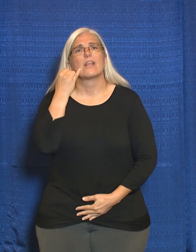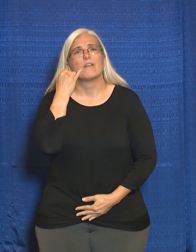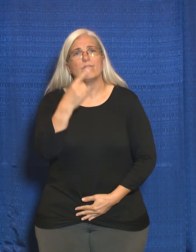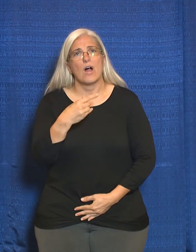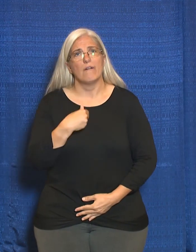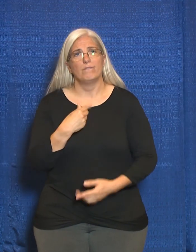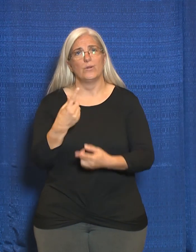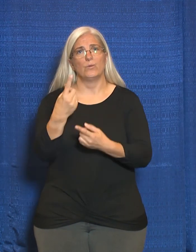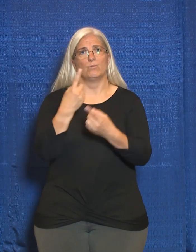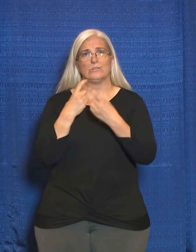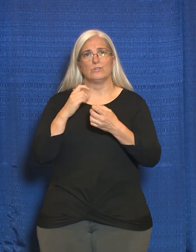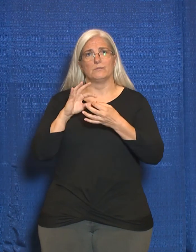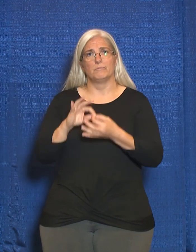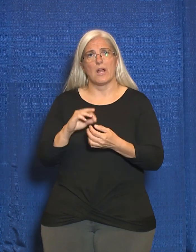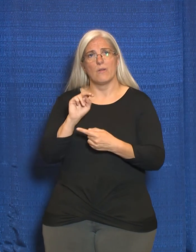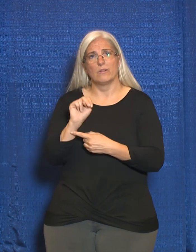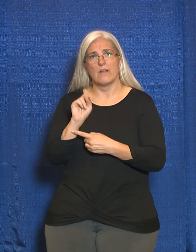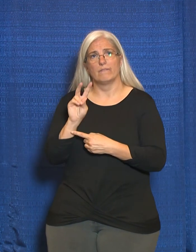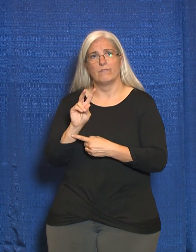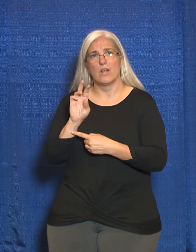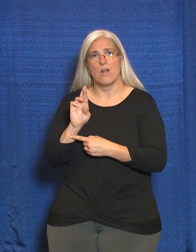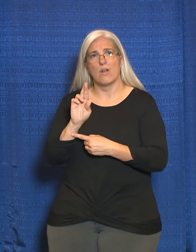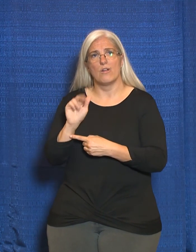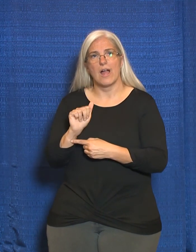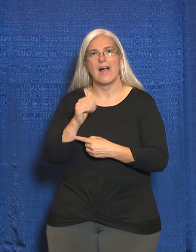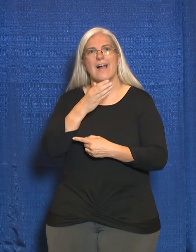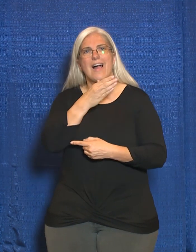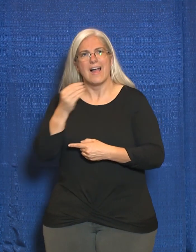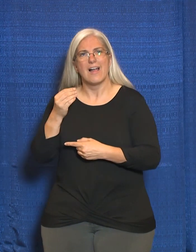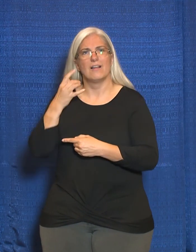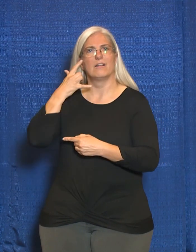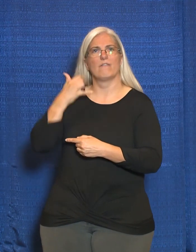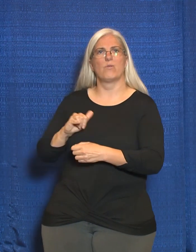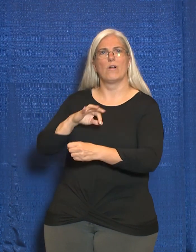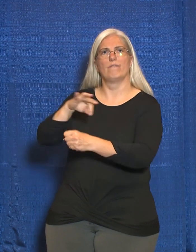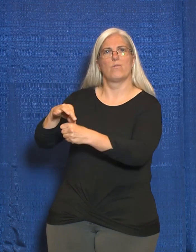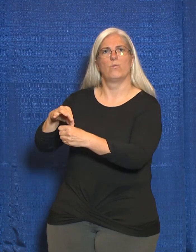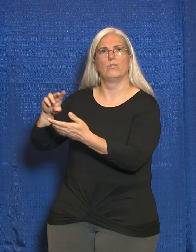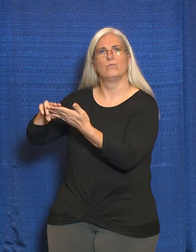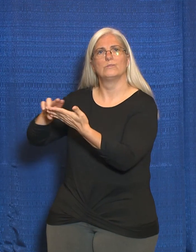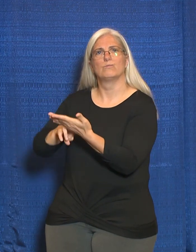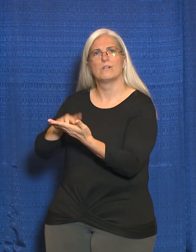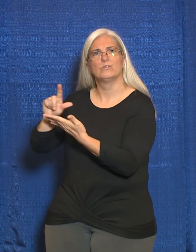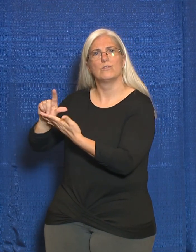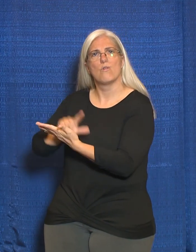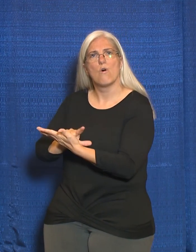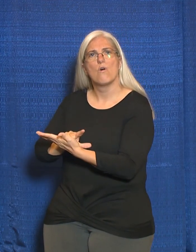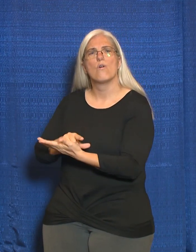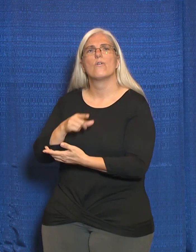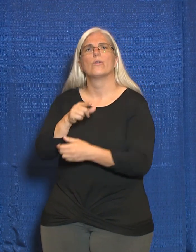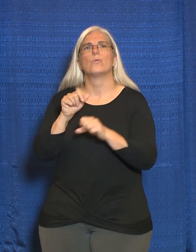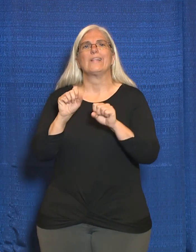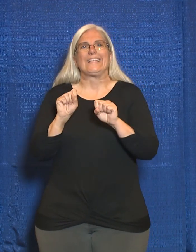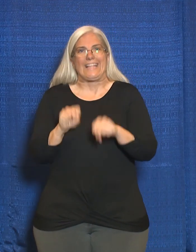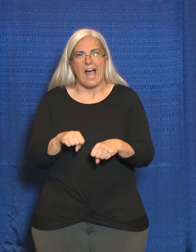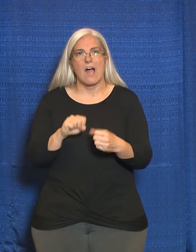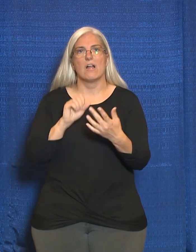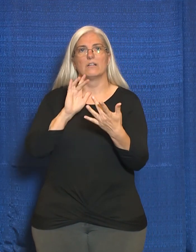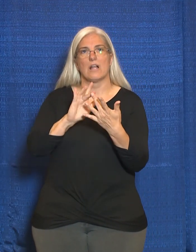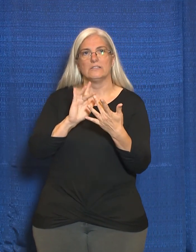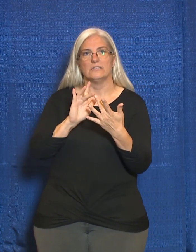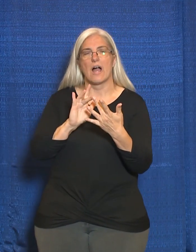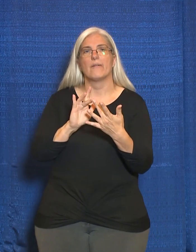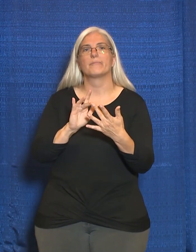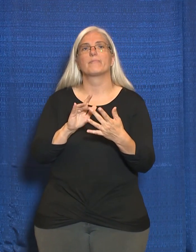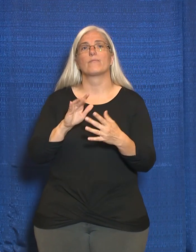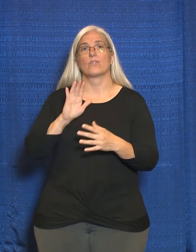If you have questions about the Nvra and California registration laws, you can contact your agency's Nvra coordinator,